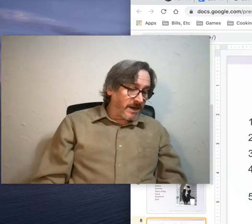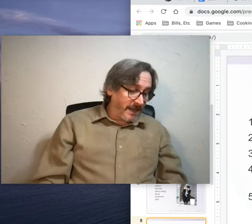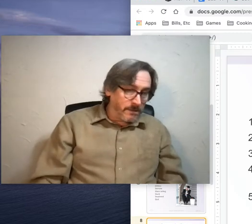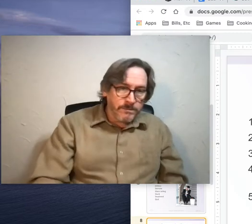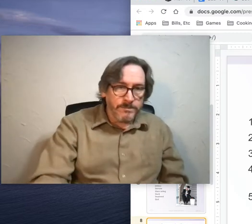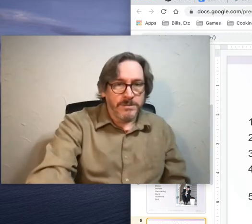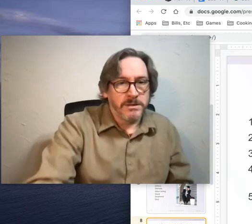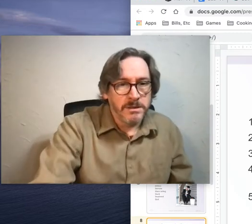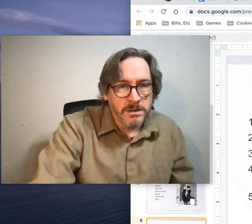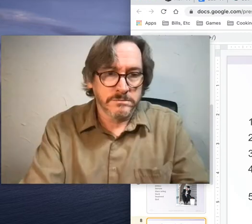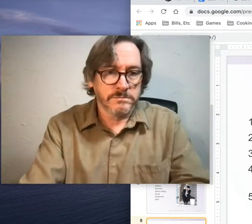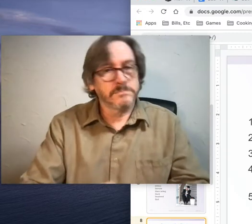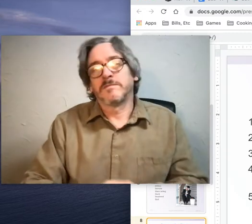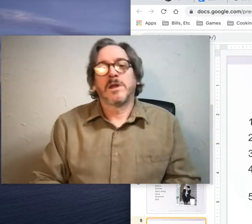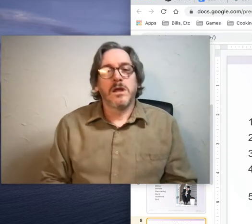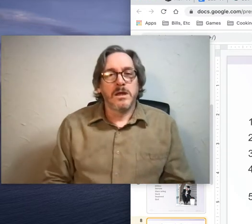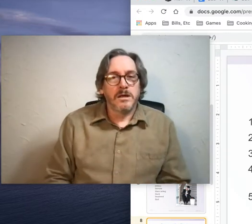Buddy.